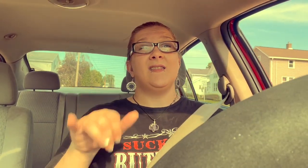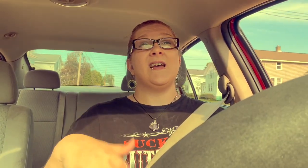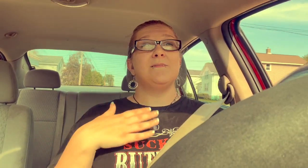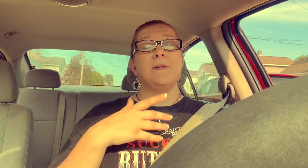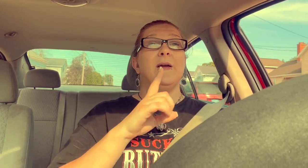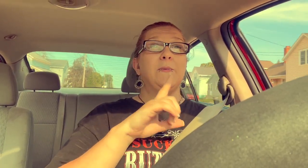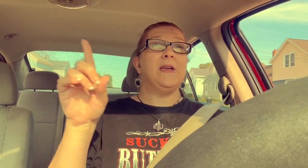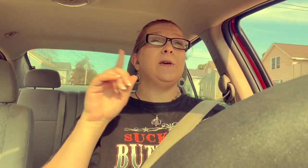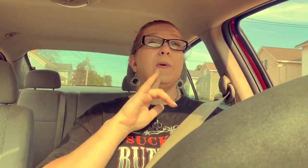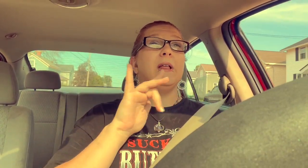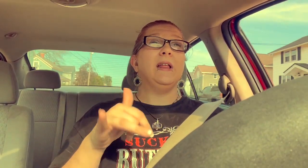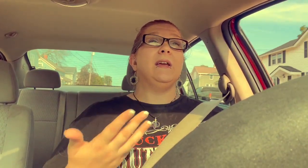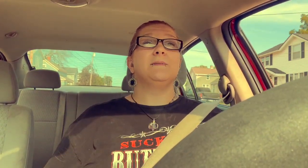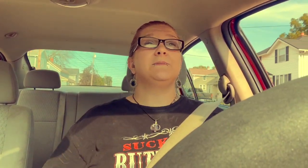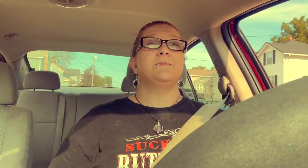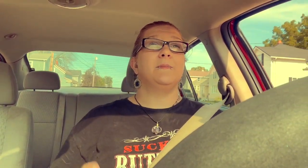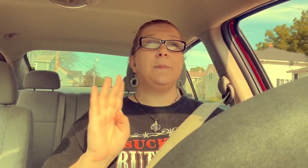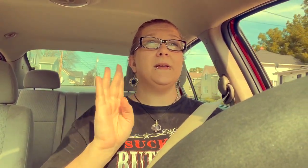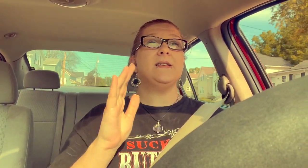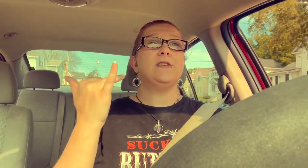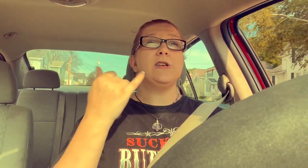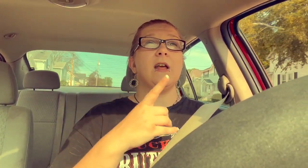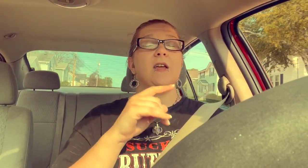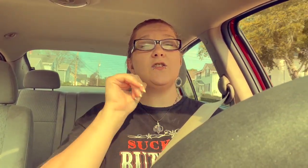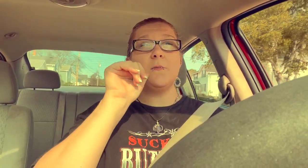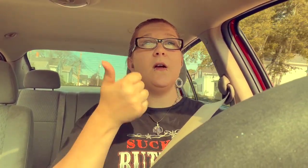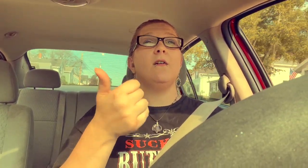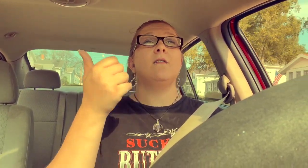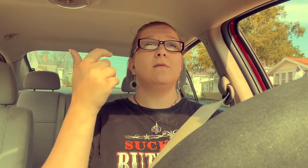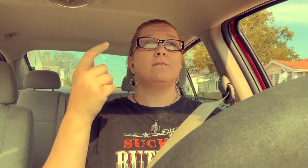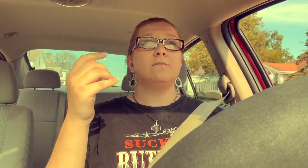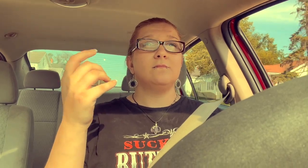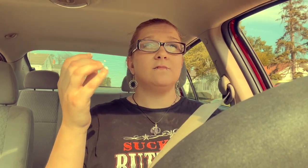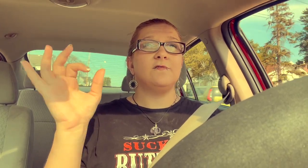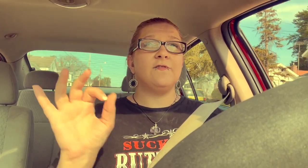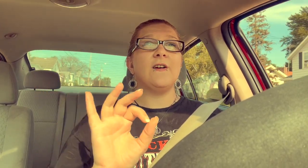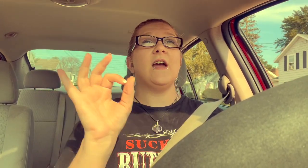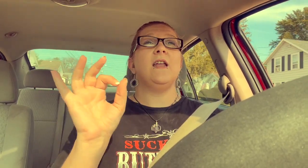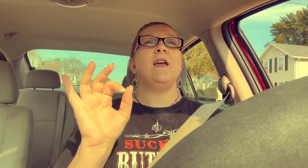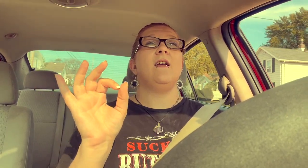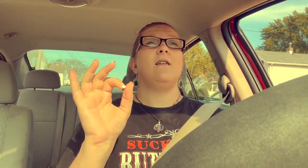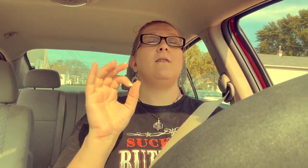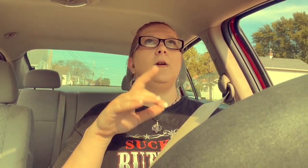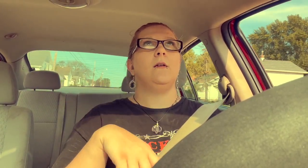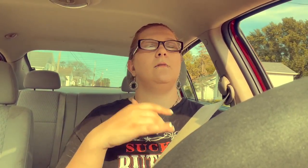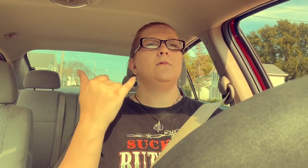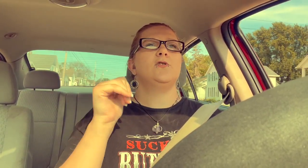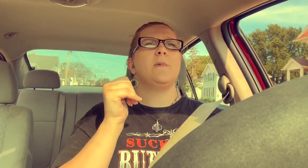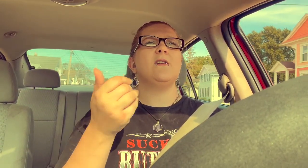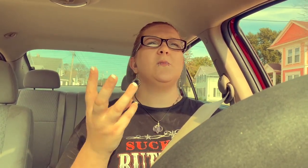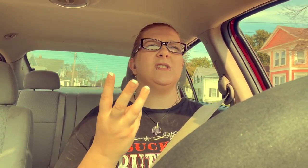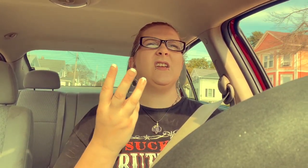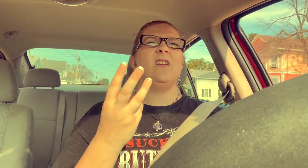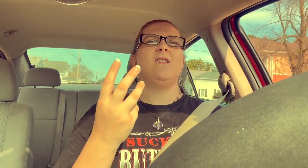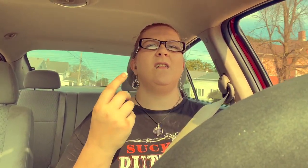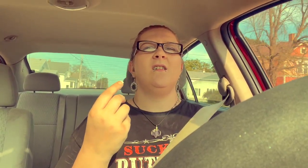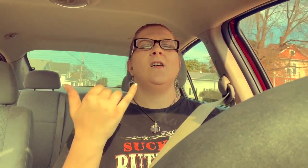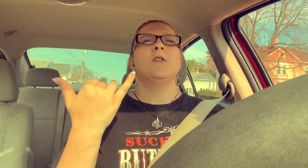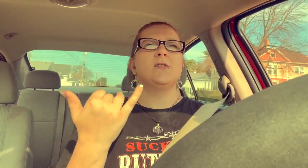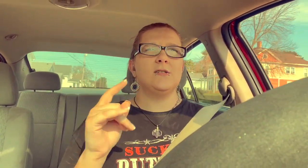that's my week, really. Busy today, tomorrow, Friday, wait, tomorrow, Wednesday, to